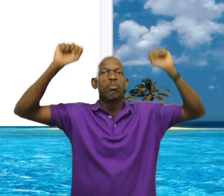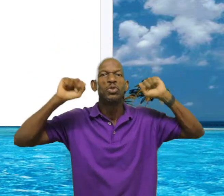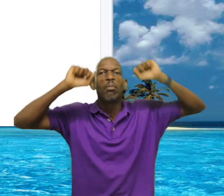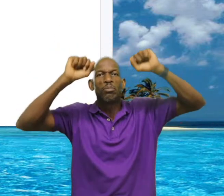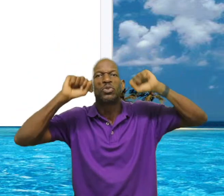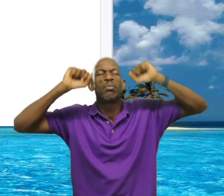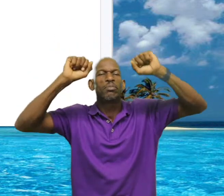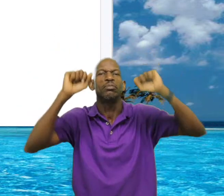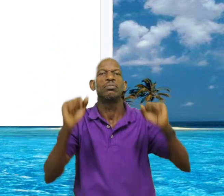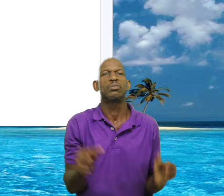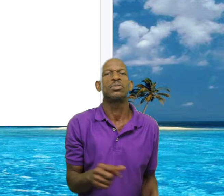write,